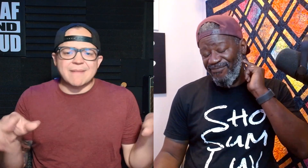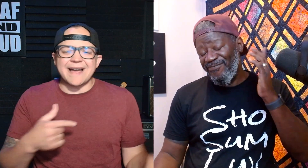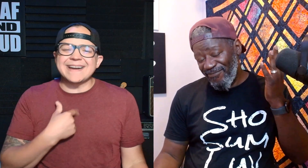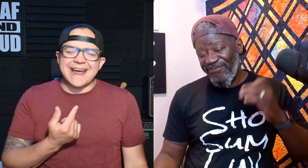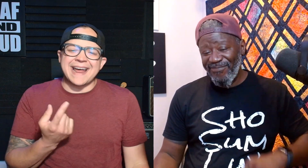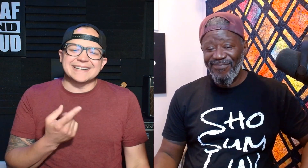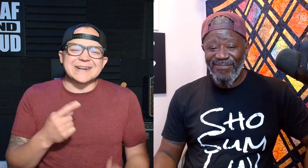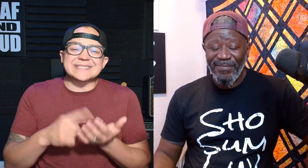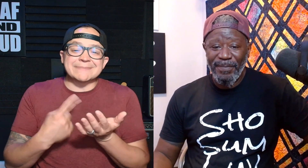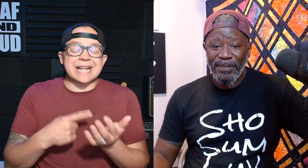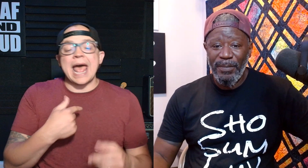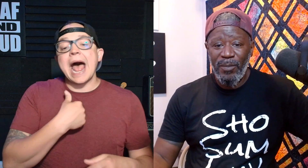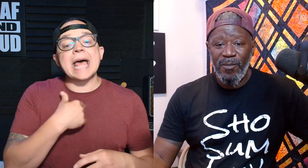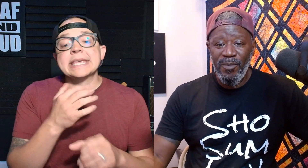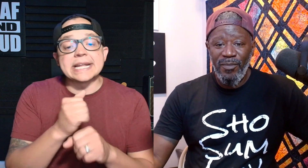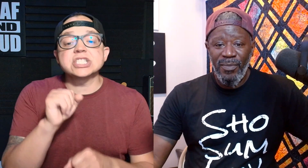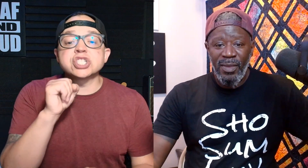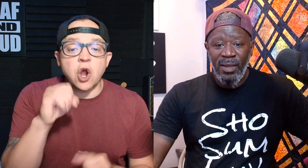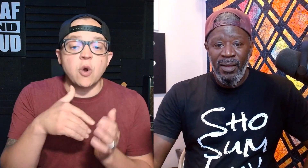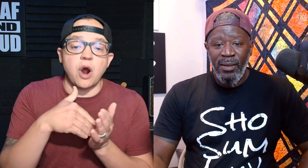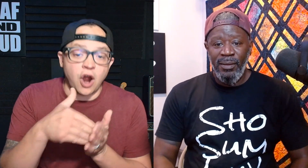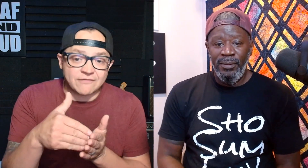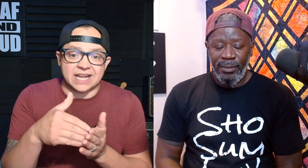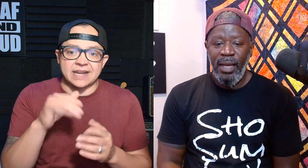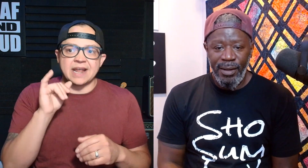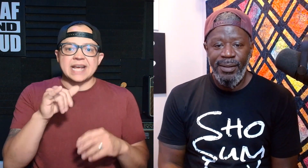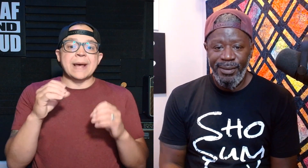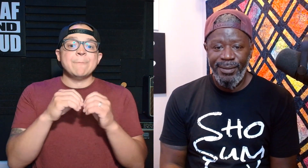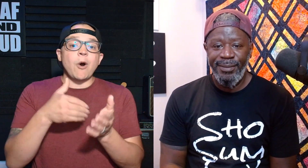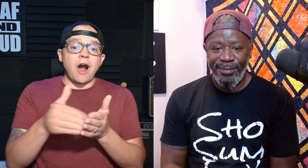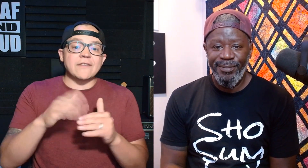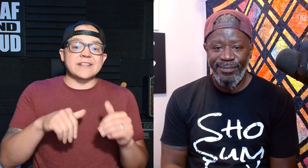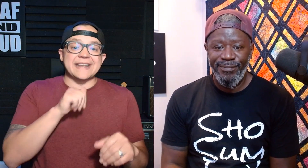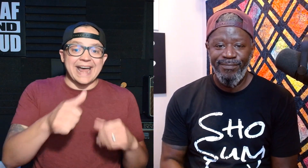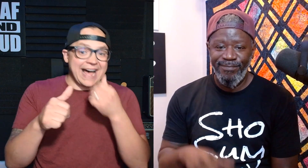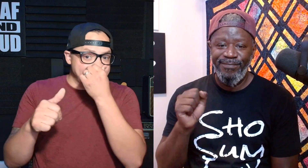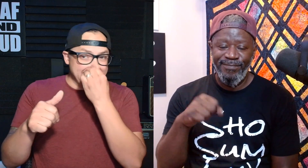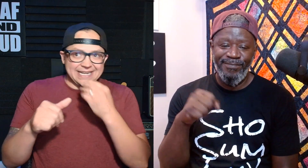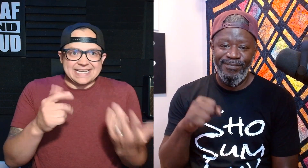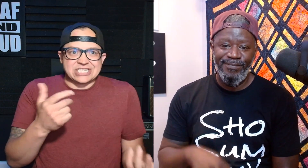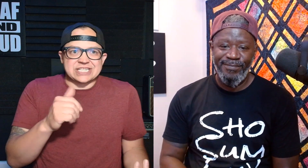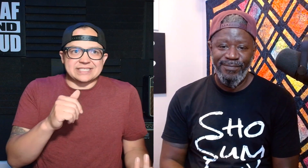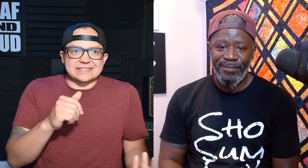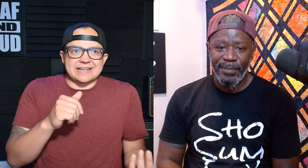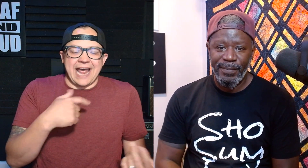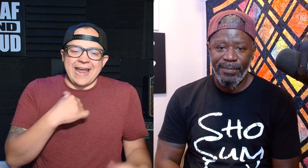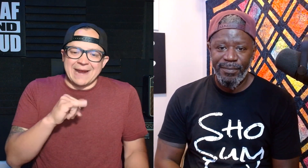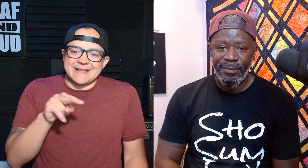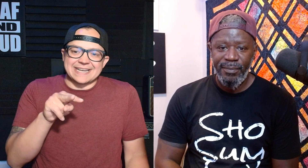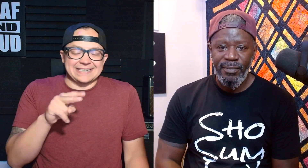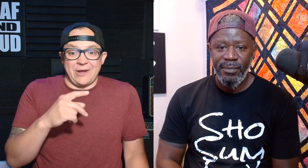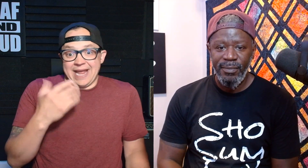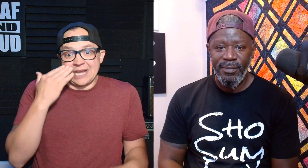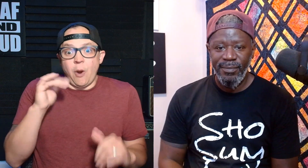blah, blah, blah. And, you know, I get it so often that more often than not, it's just,